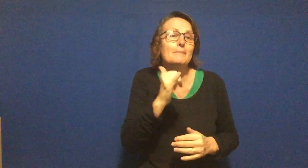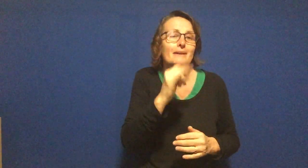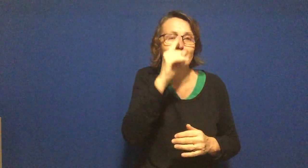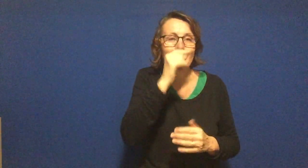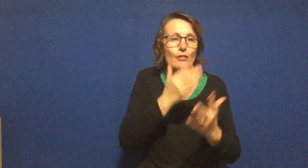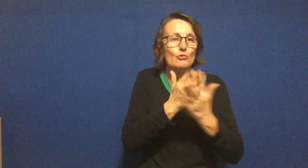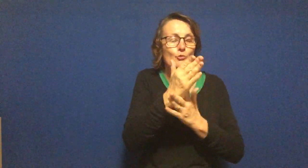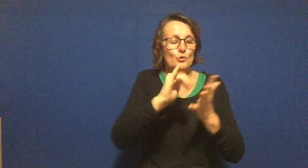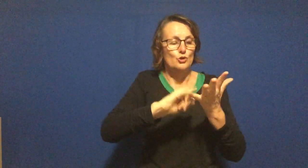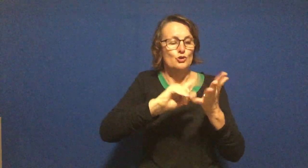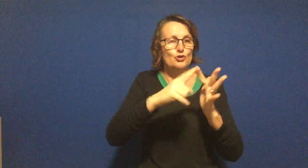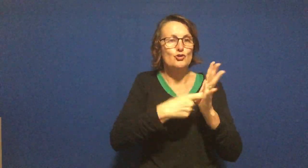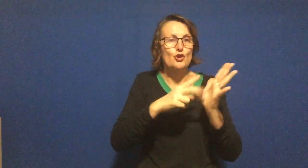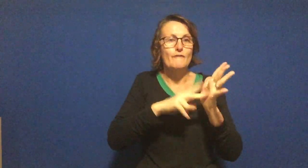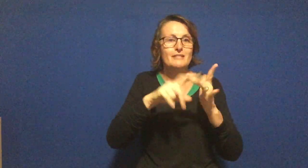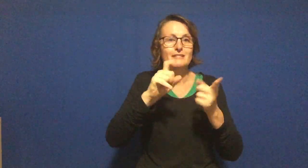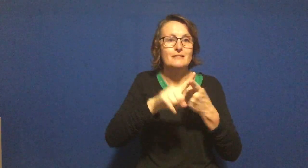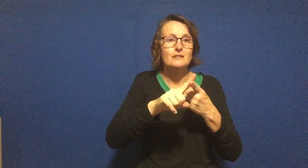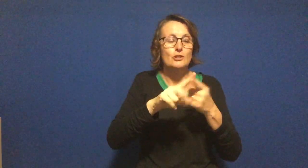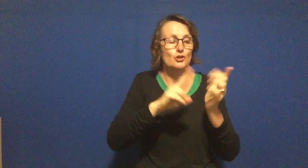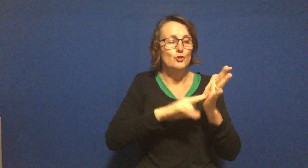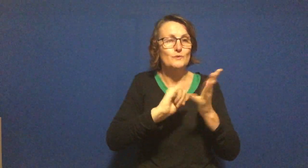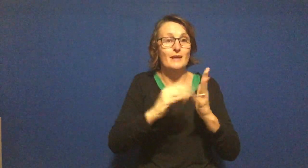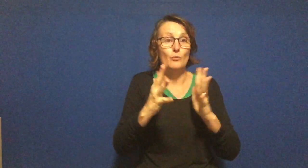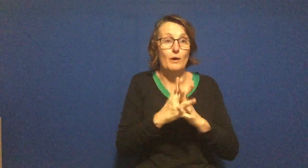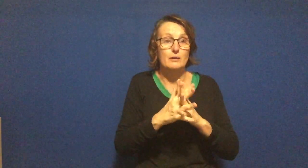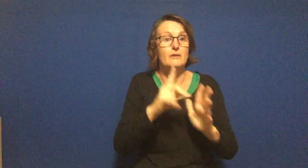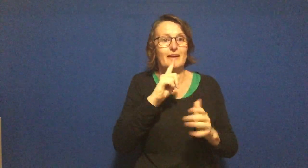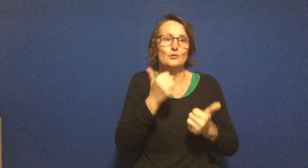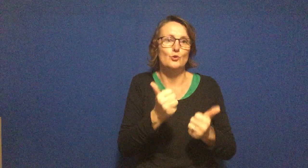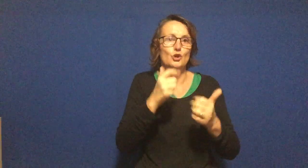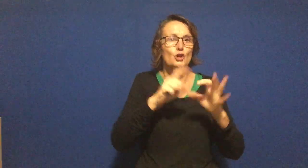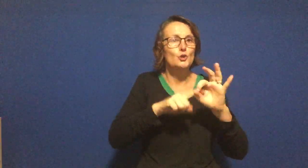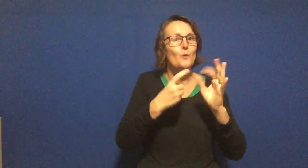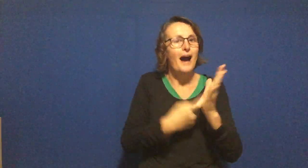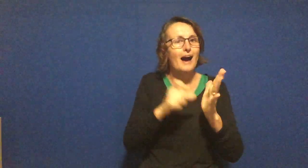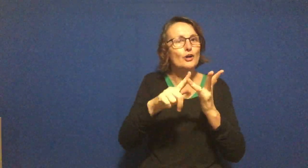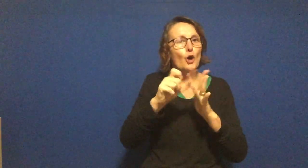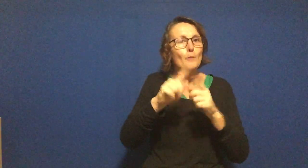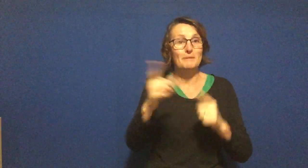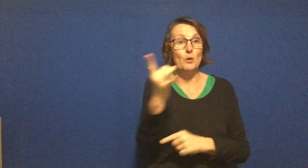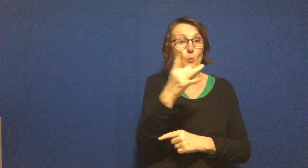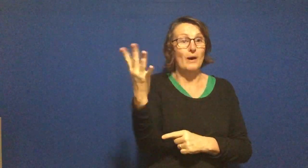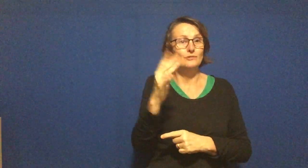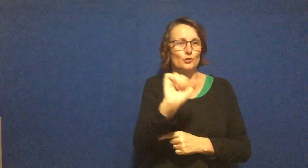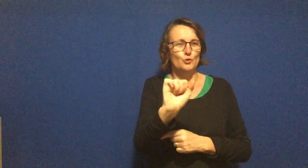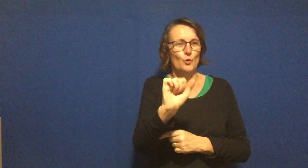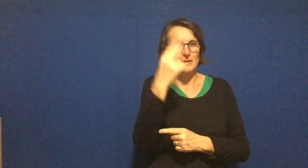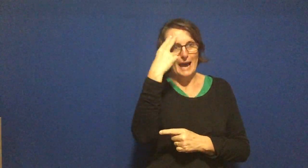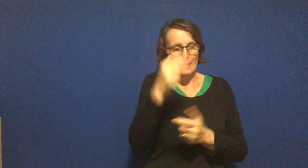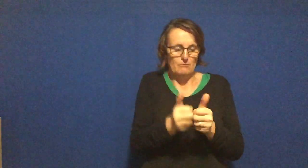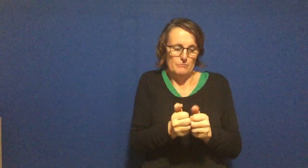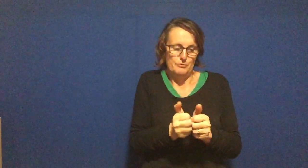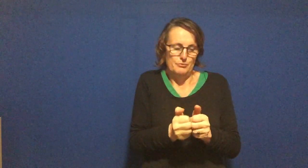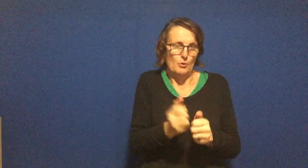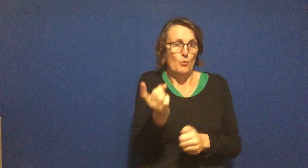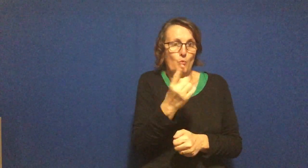one, which is a really good QR code, because it doesn't forget your name, and you only have to put in your name once, and then whenever you go to a new